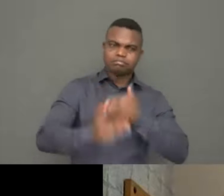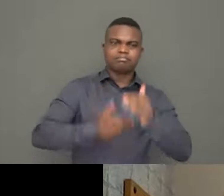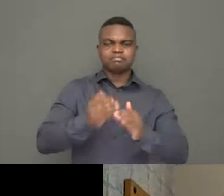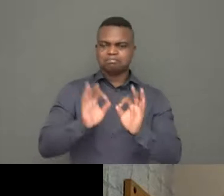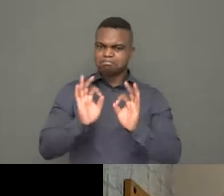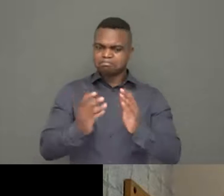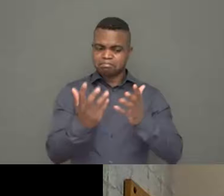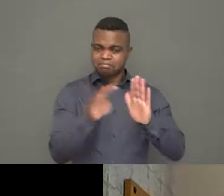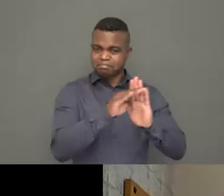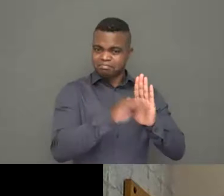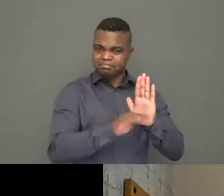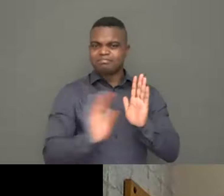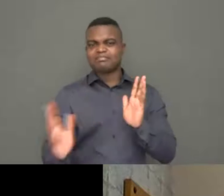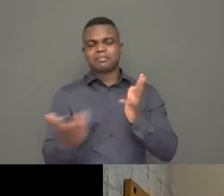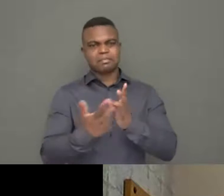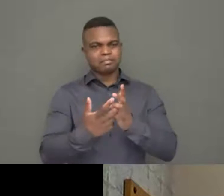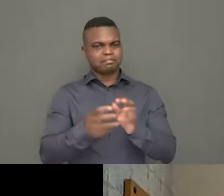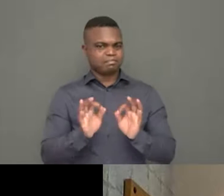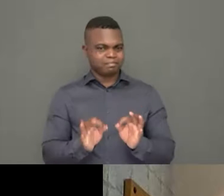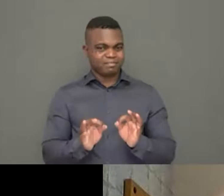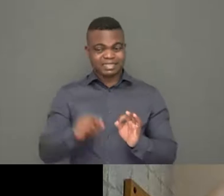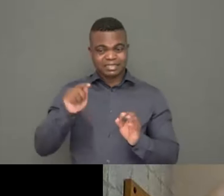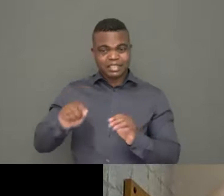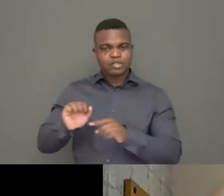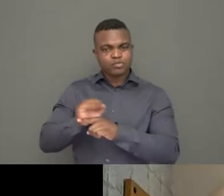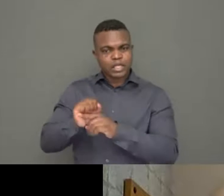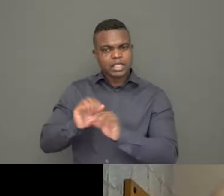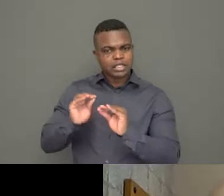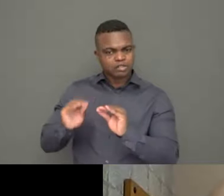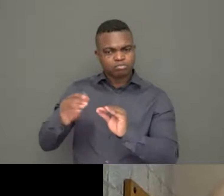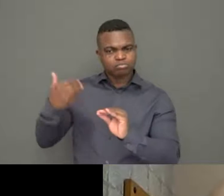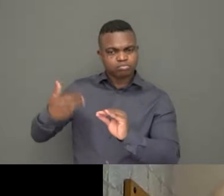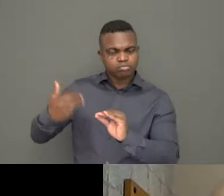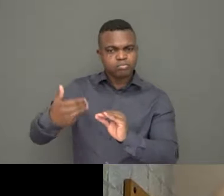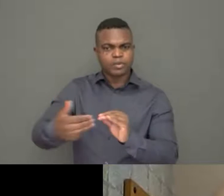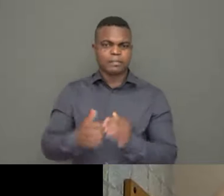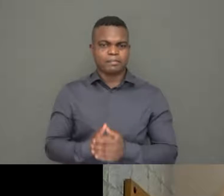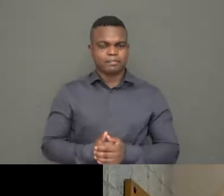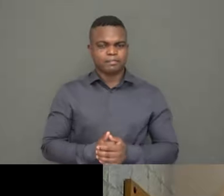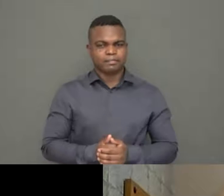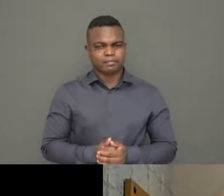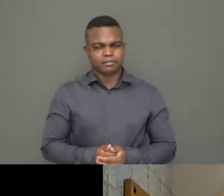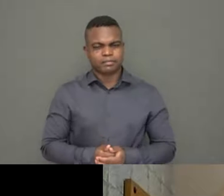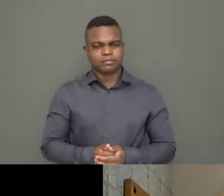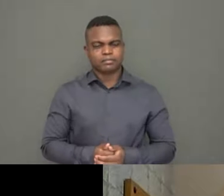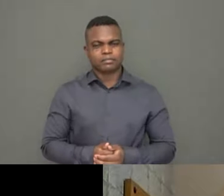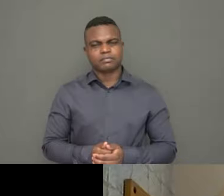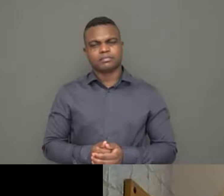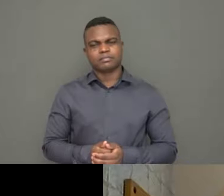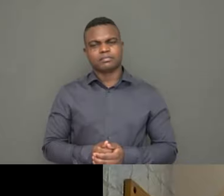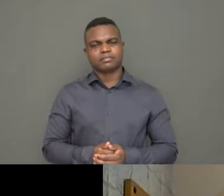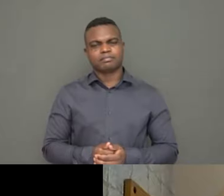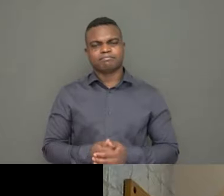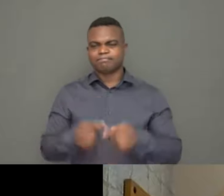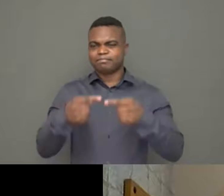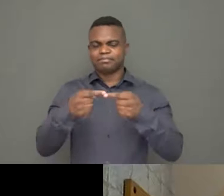report writing, safeguarding, M&E. Yeah, she has really been taking us